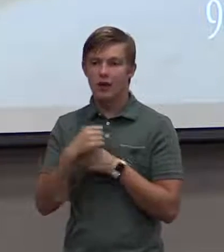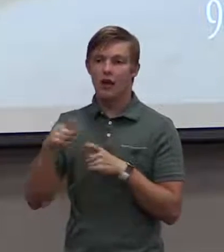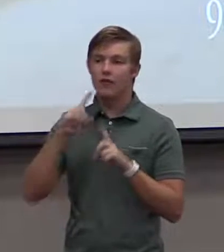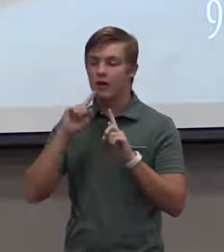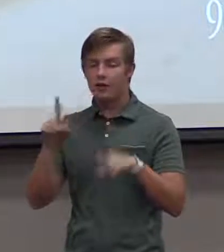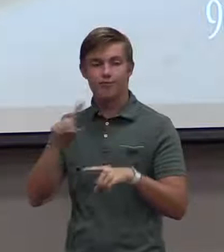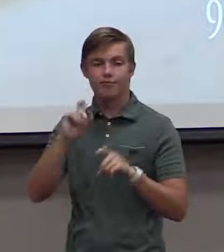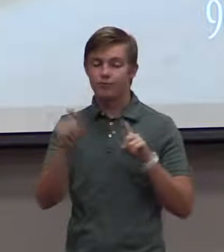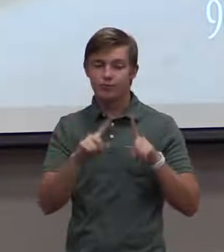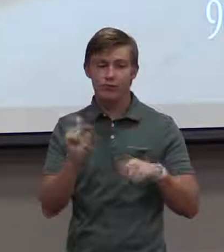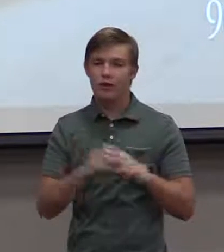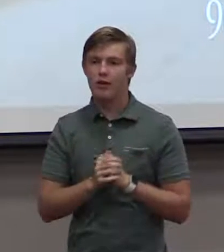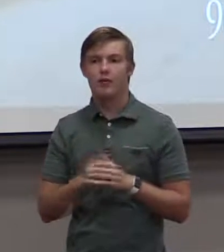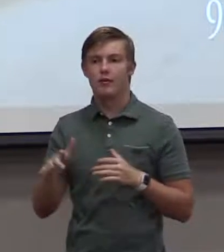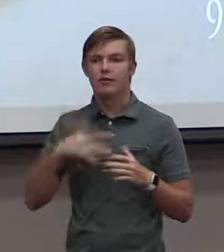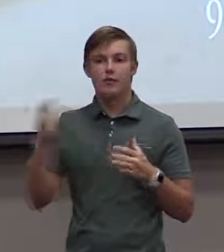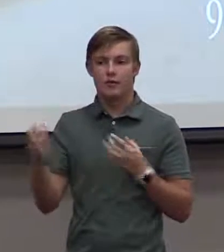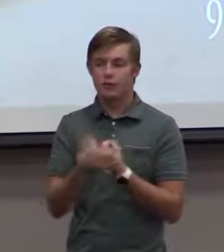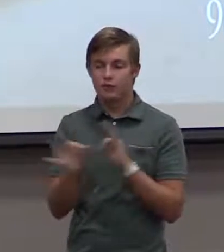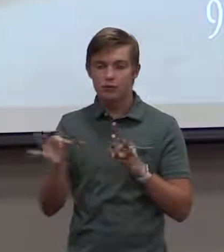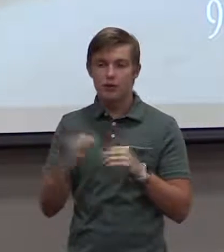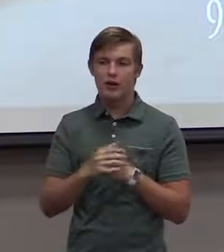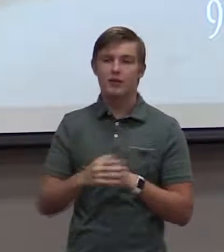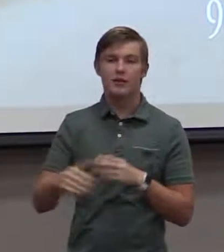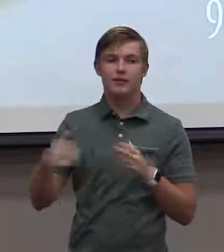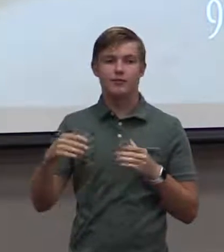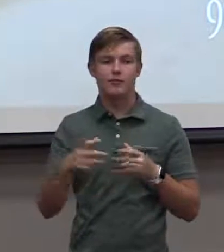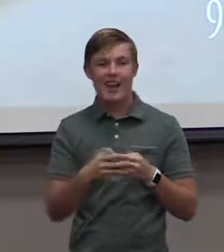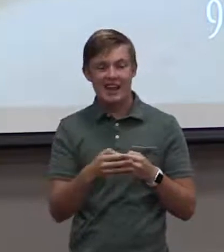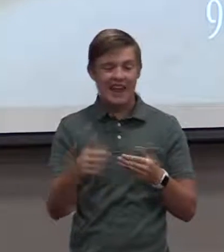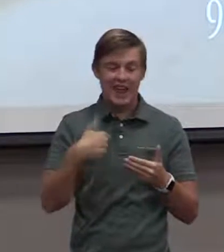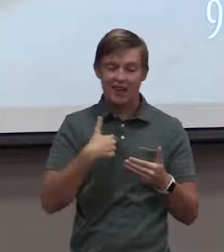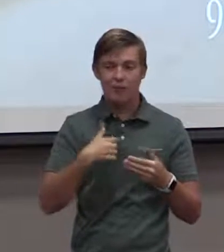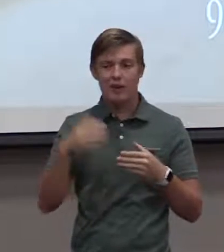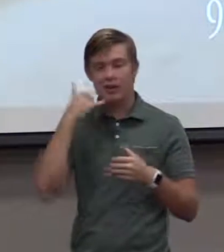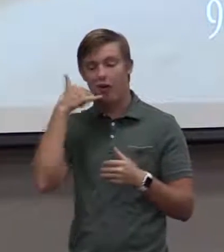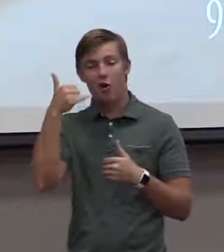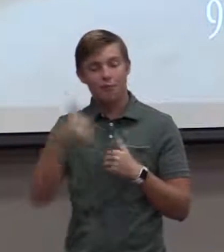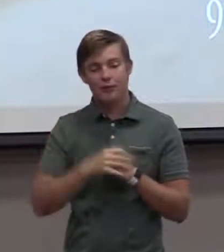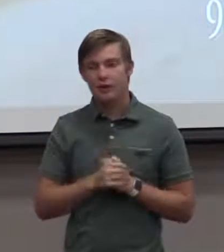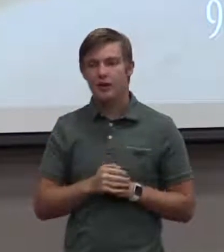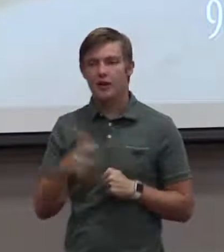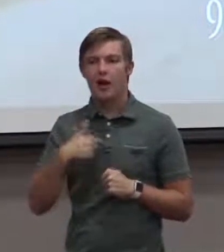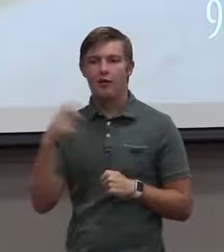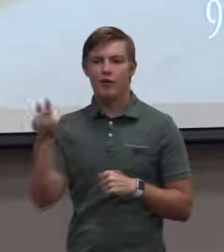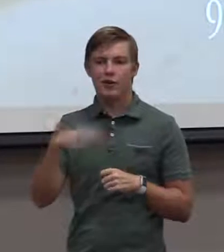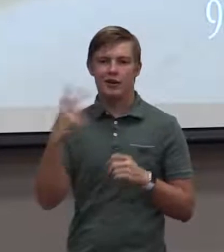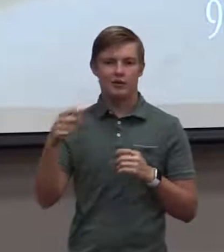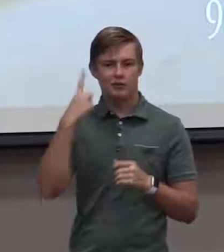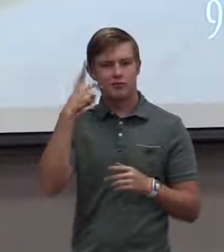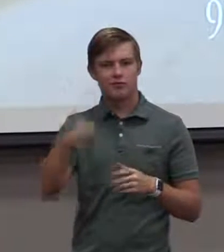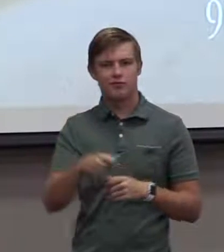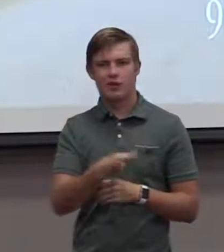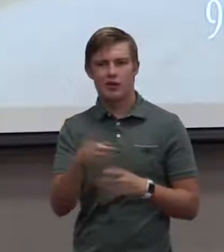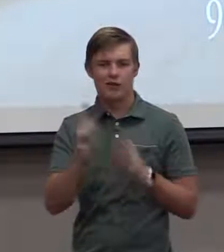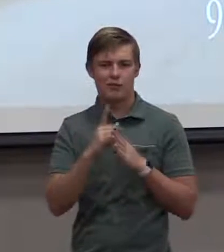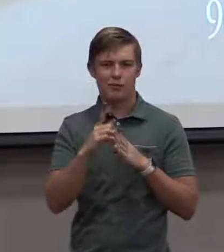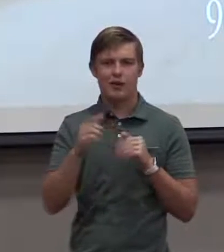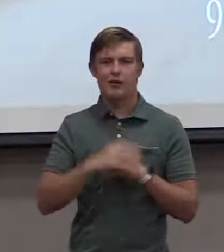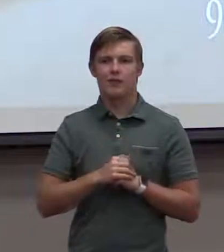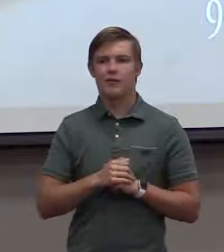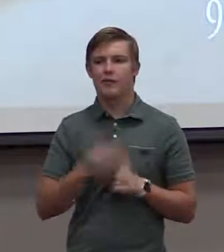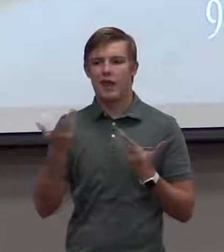there. Please feel free to text me or call me, and I'll hang out a little bit after we get done being together this